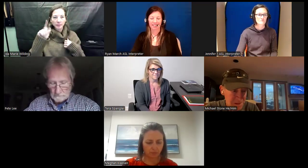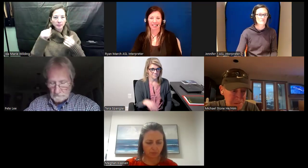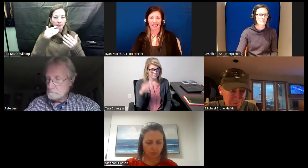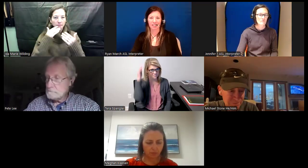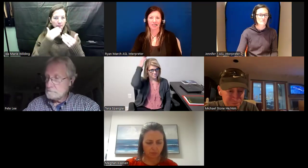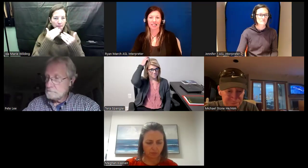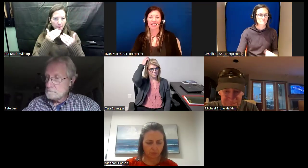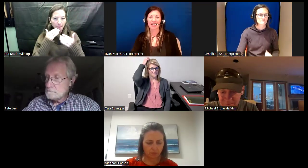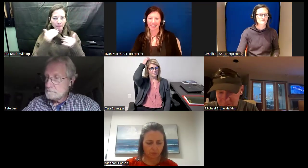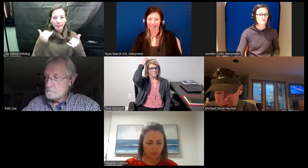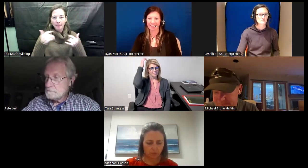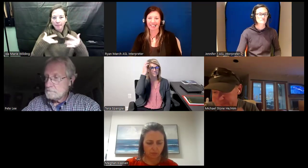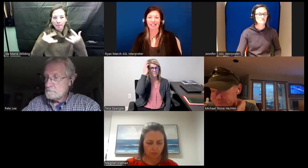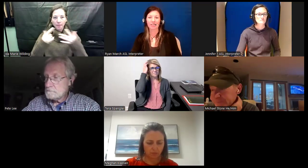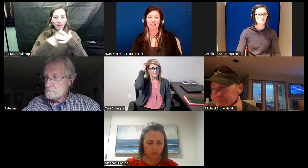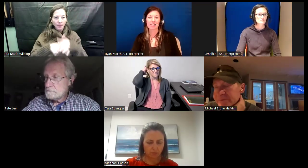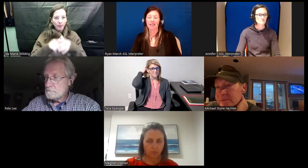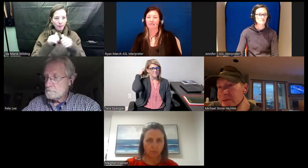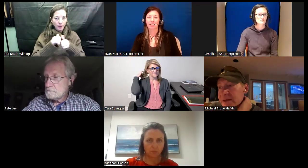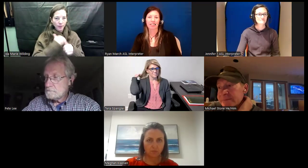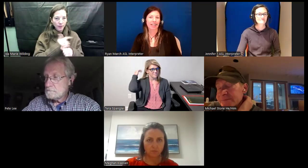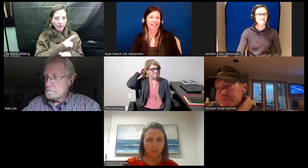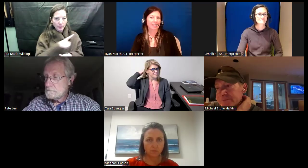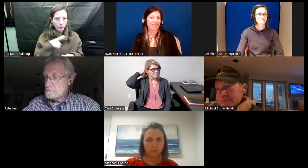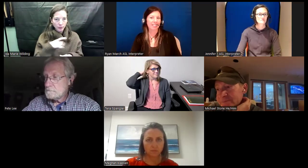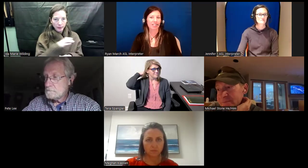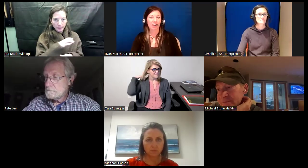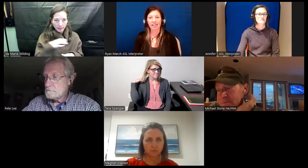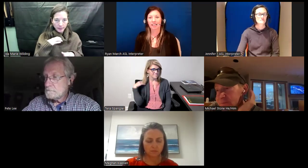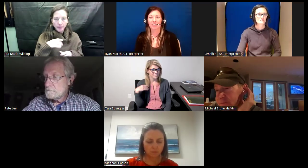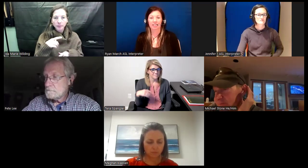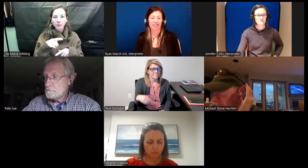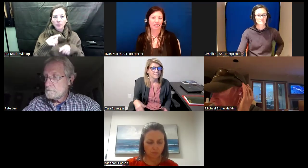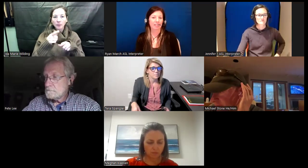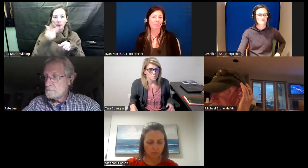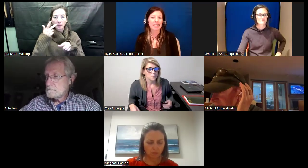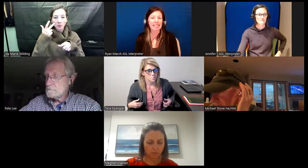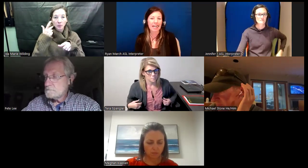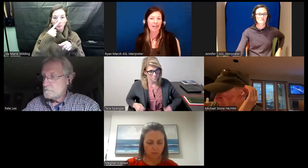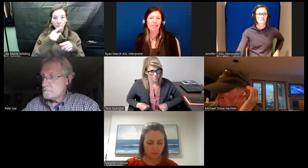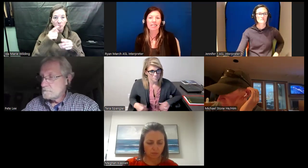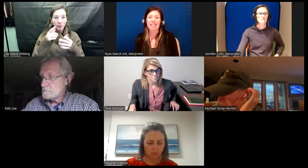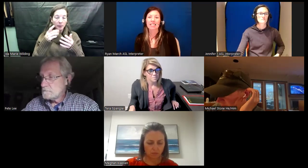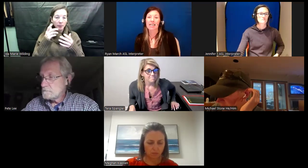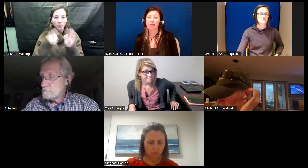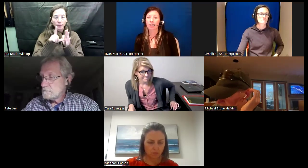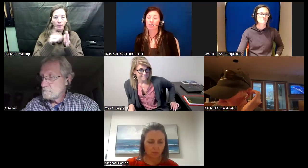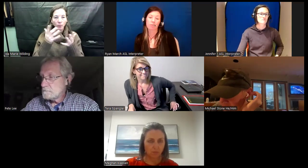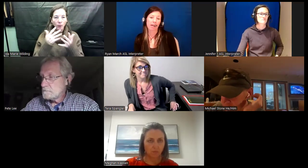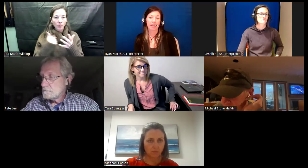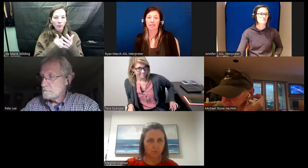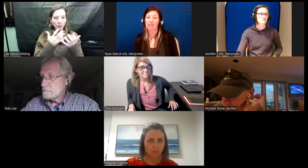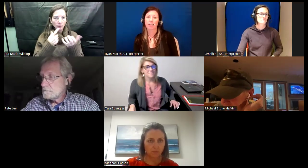Okay, thank you. This is Ida. Thank you. Very excited to start our legislative committee now. Tara, would